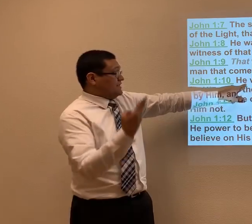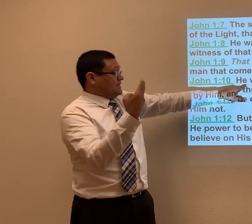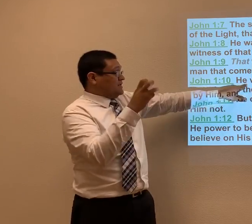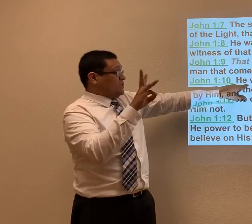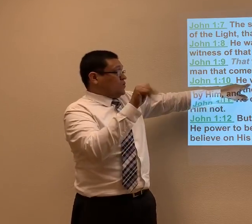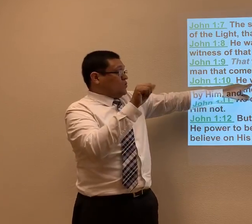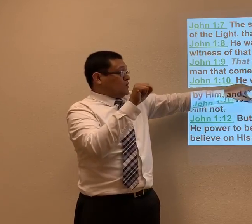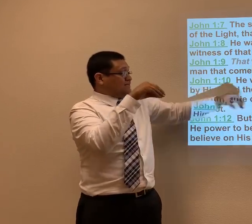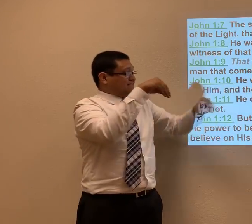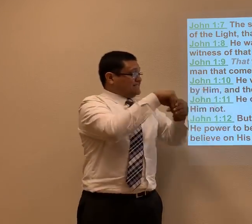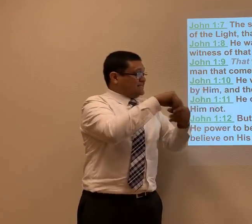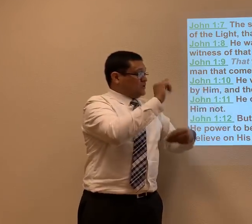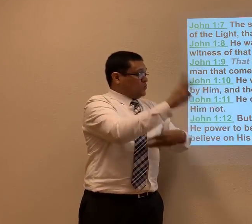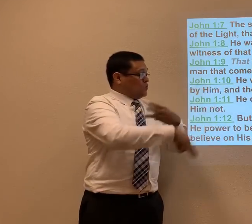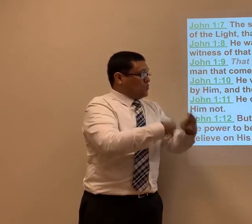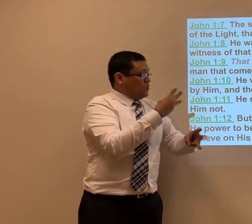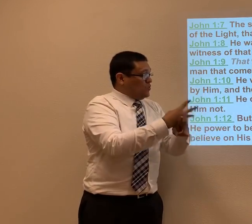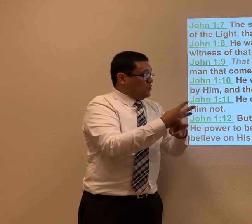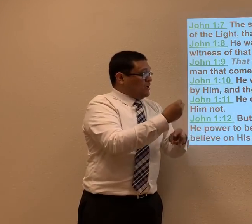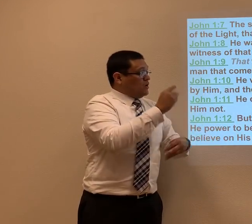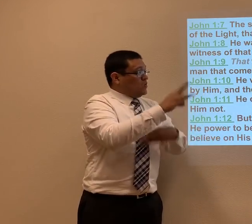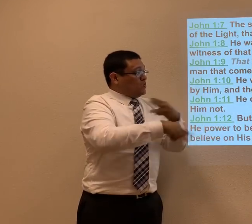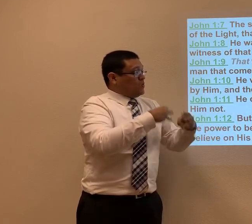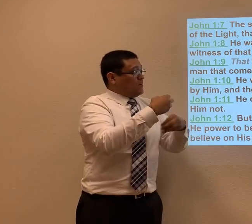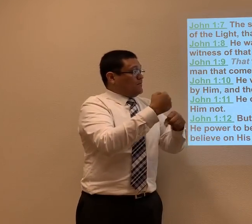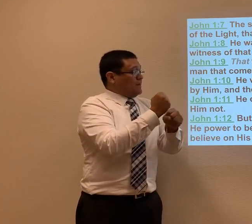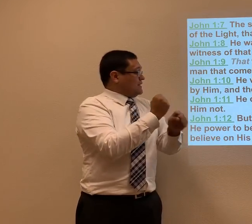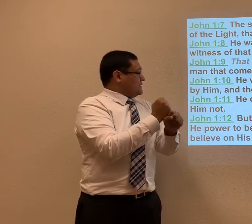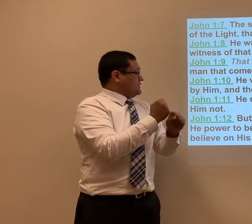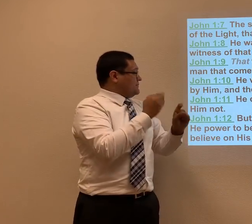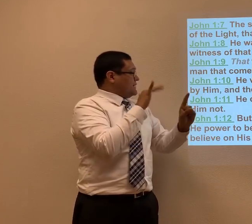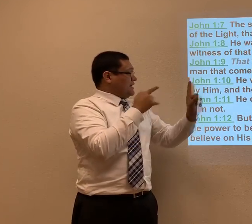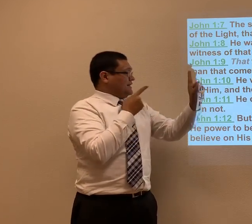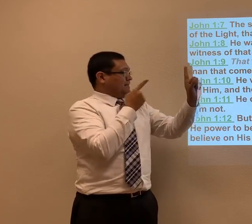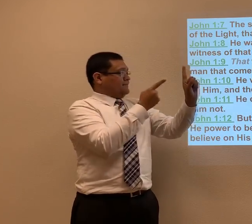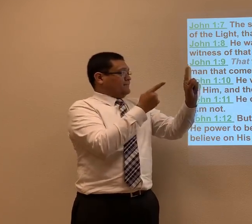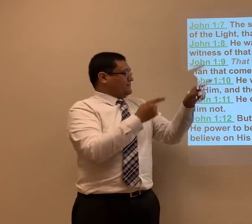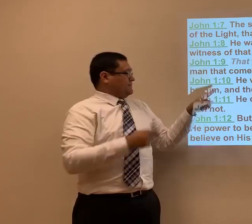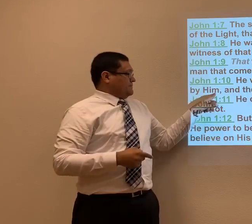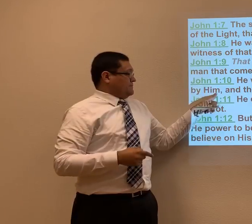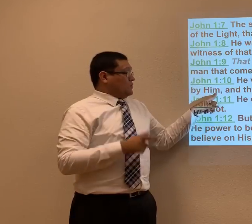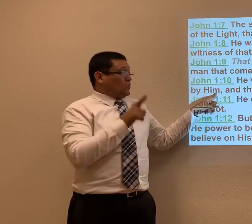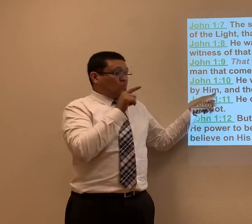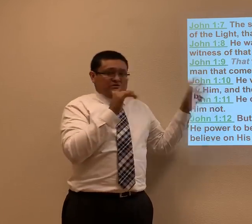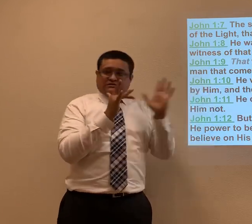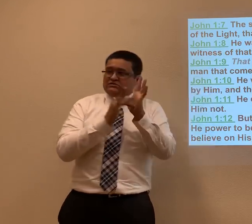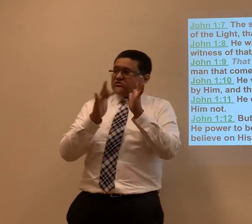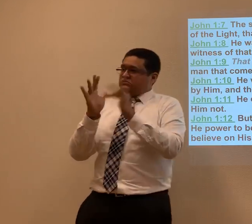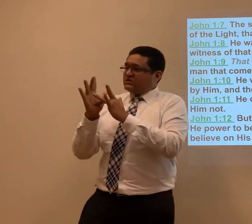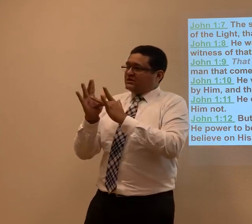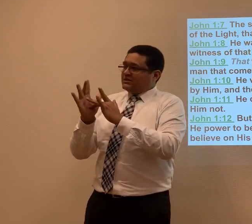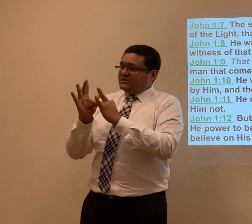they will know. And it says, he was in the world, and the world was made by him, and the